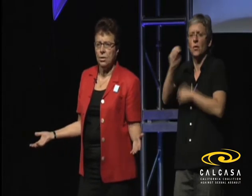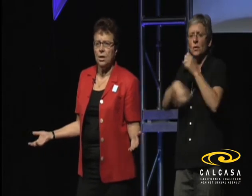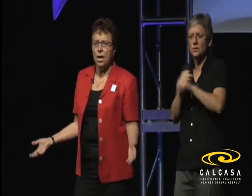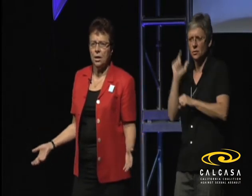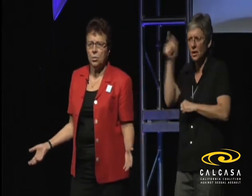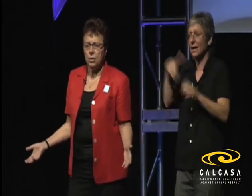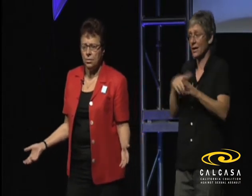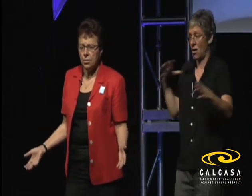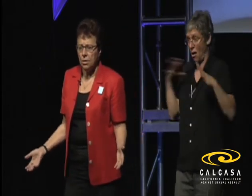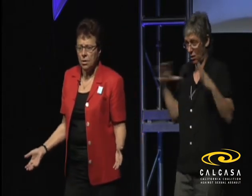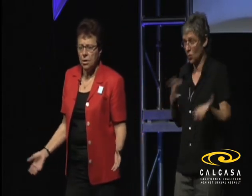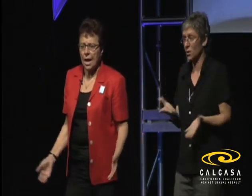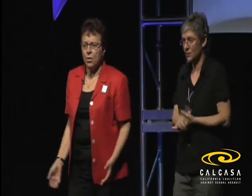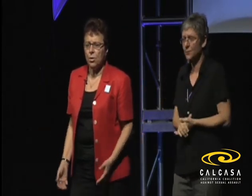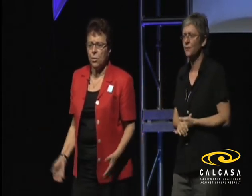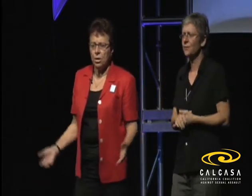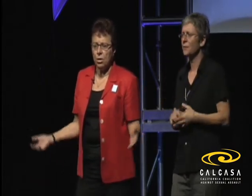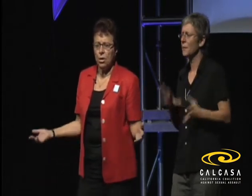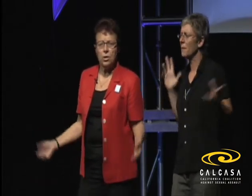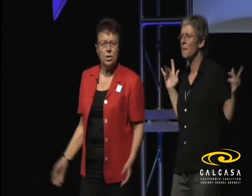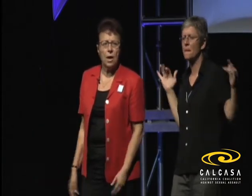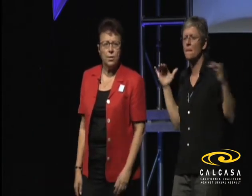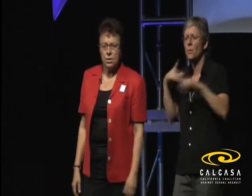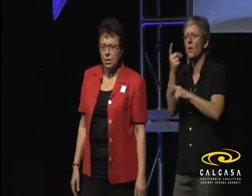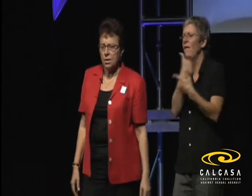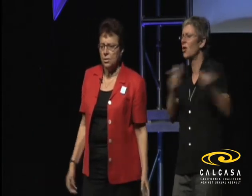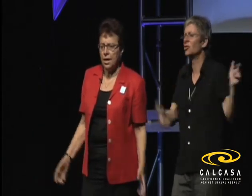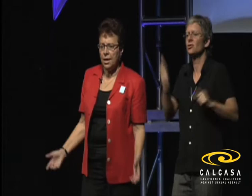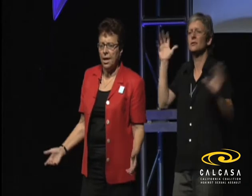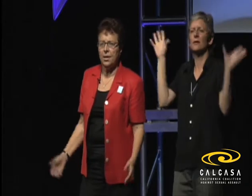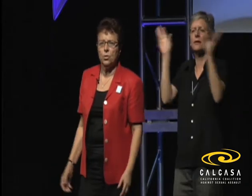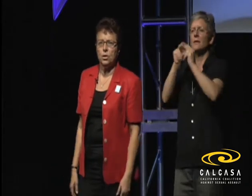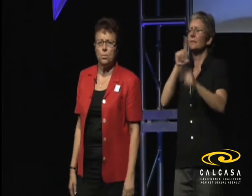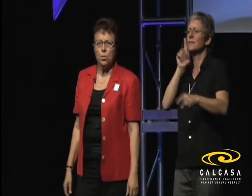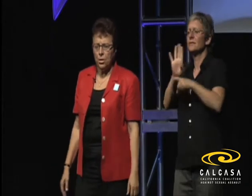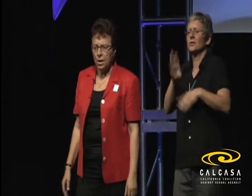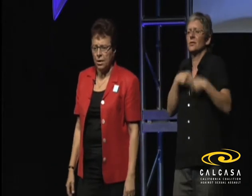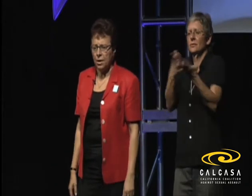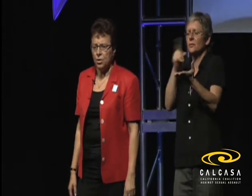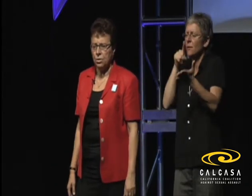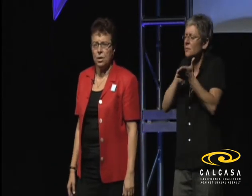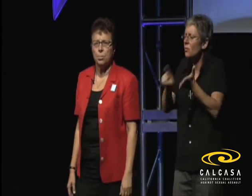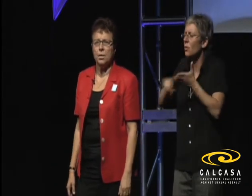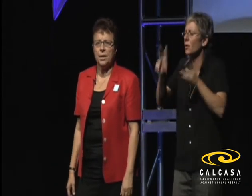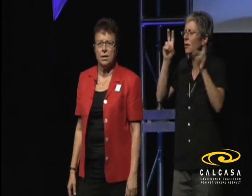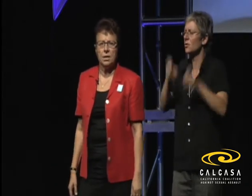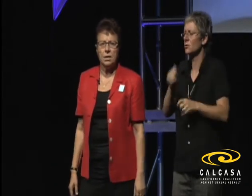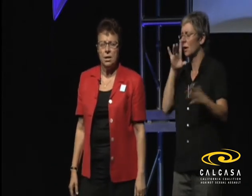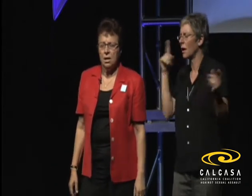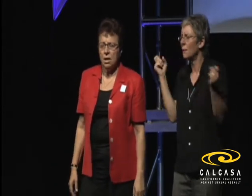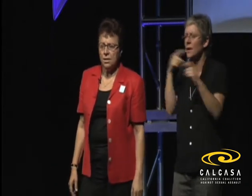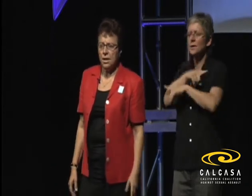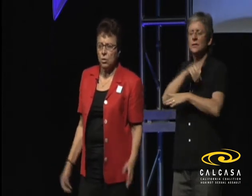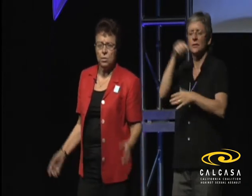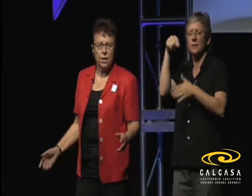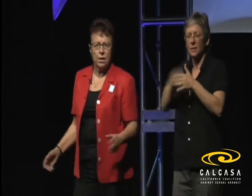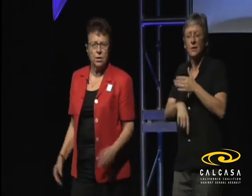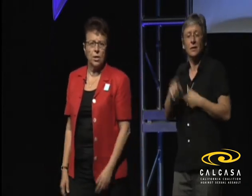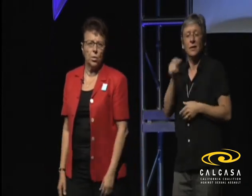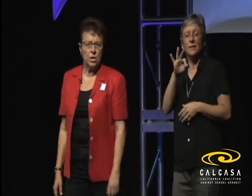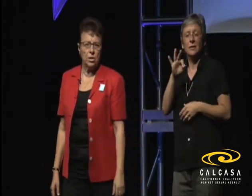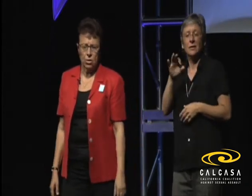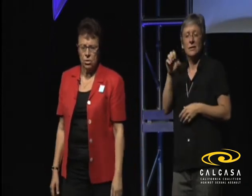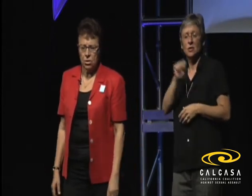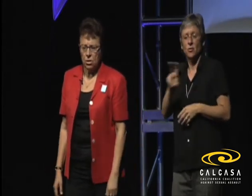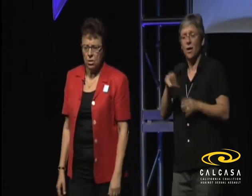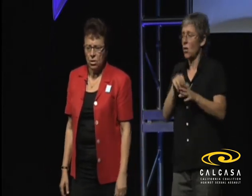later in Hollywood, gathered at one of the largest conferences ever dedicated to exploring the issues and complexities of sexual violence